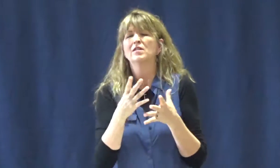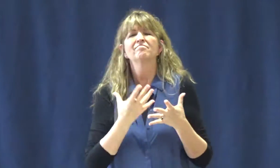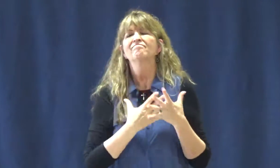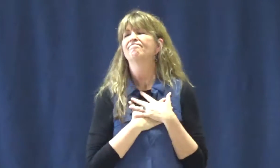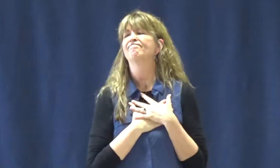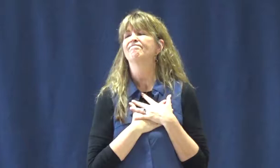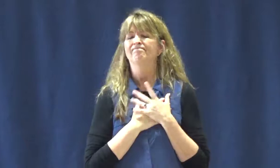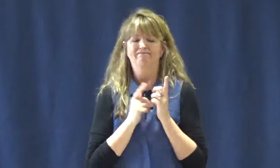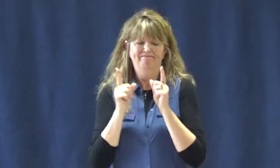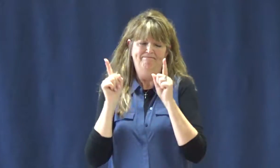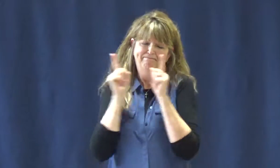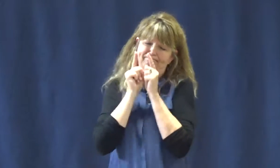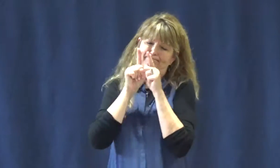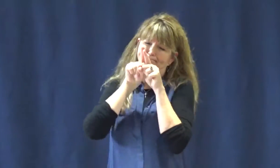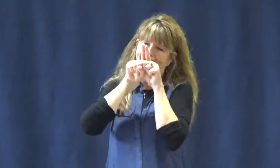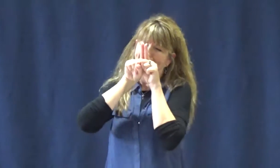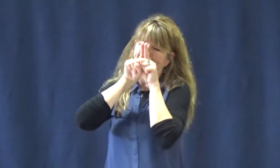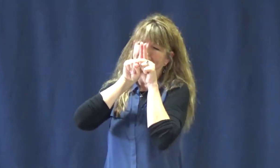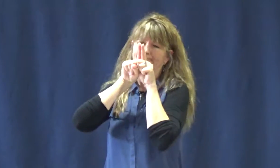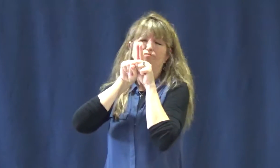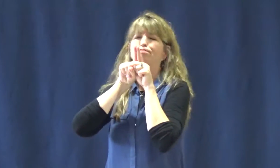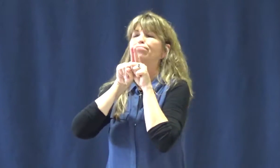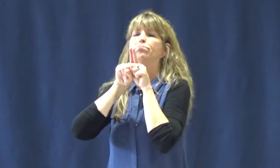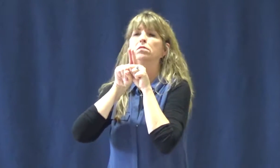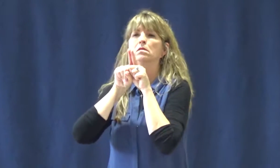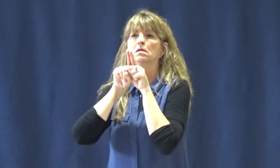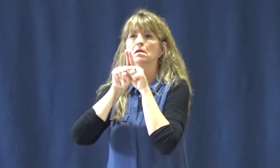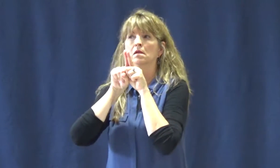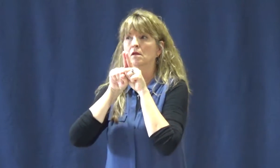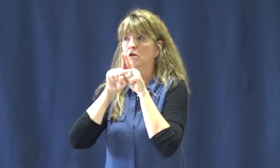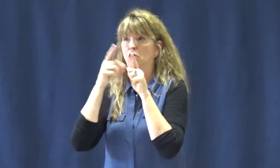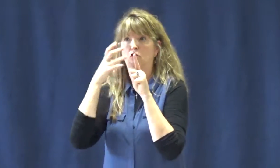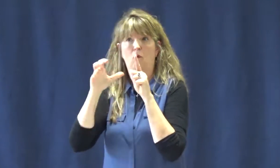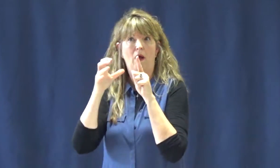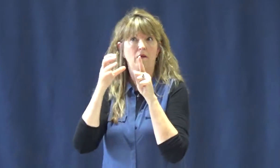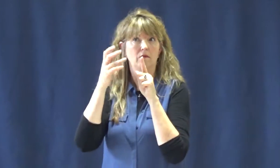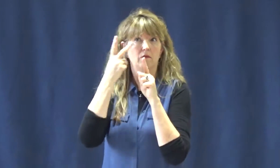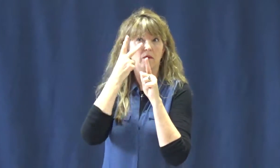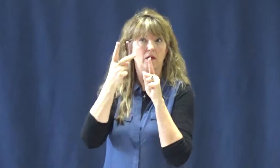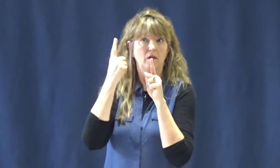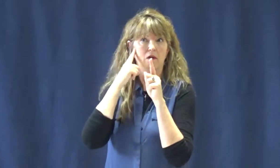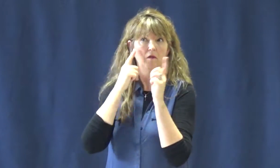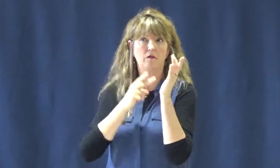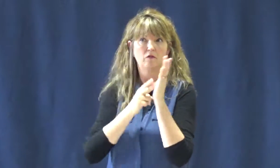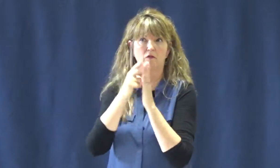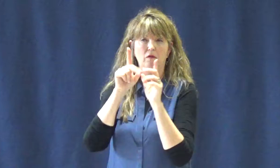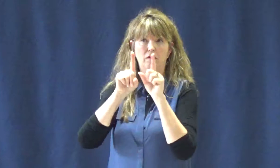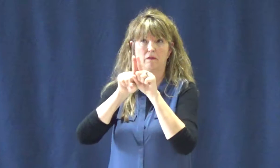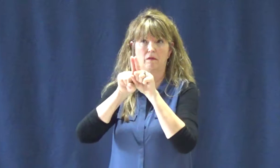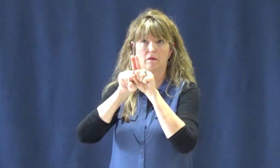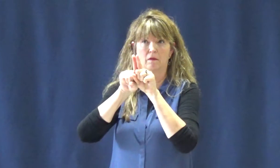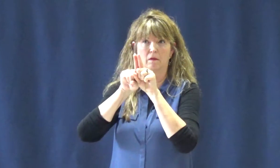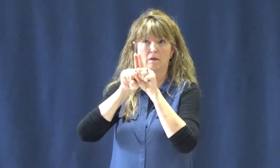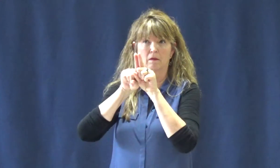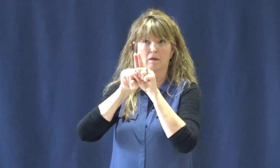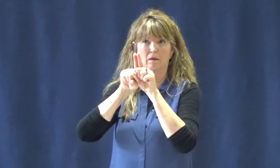Any relationship, you don't want to see or hear the